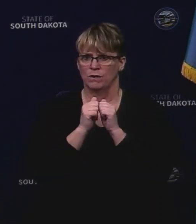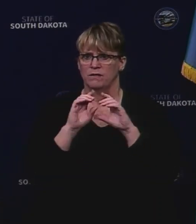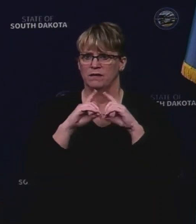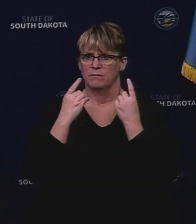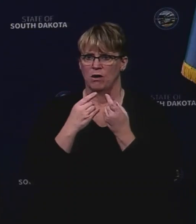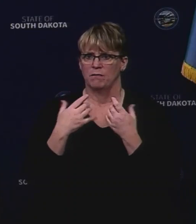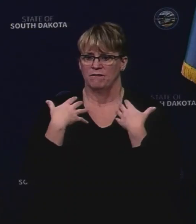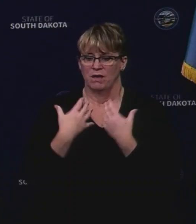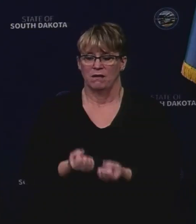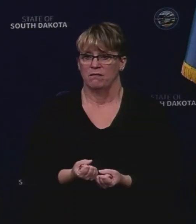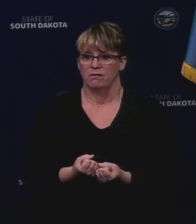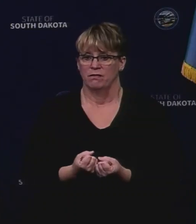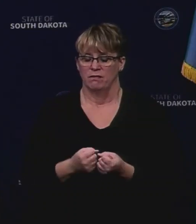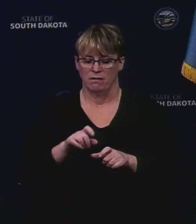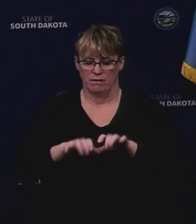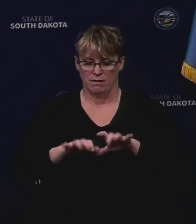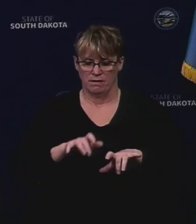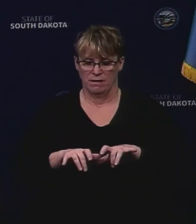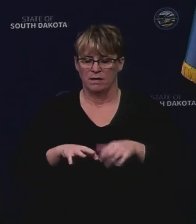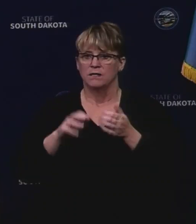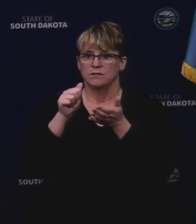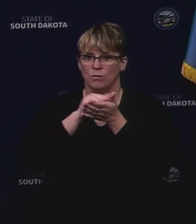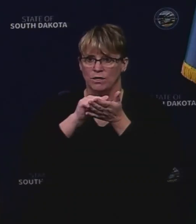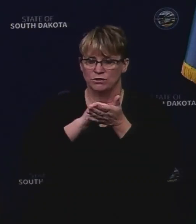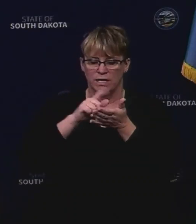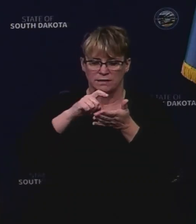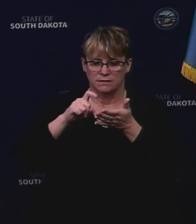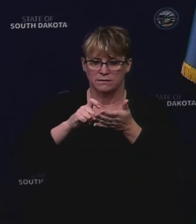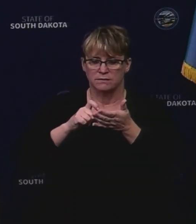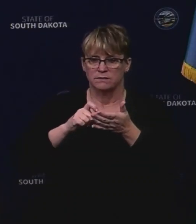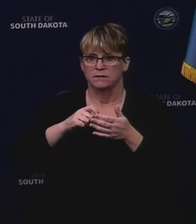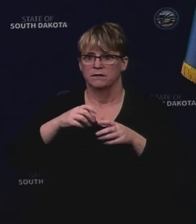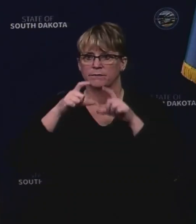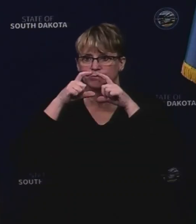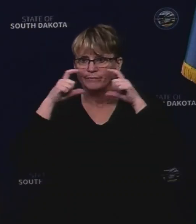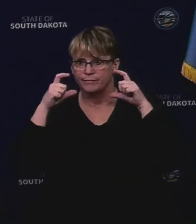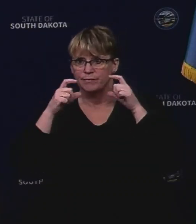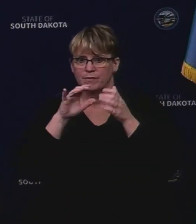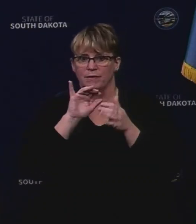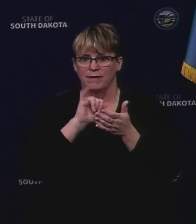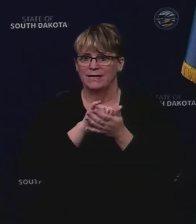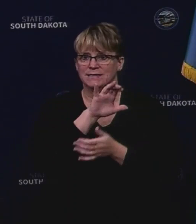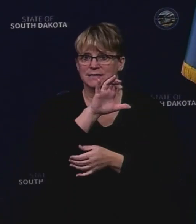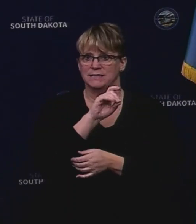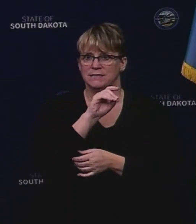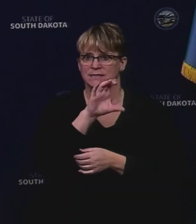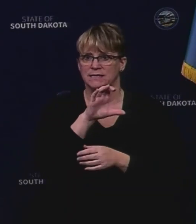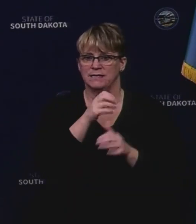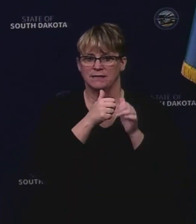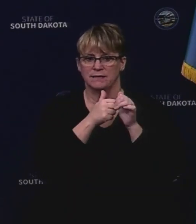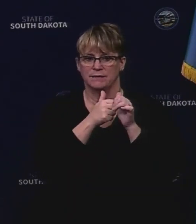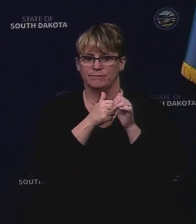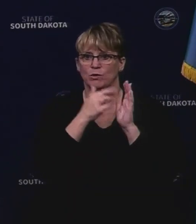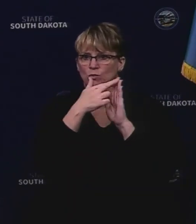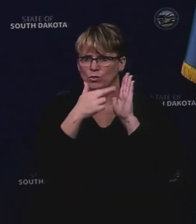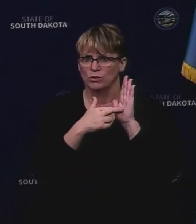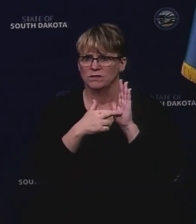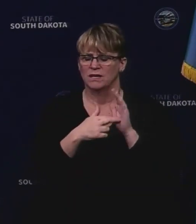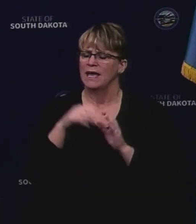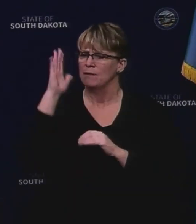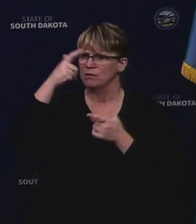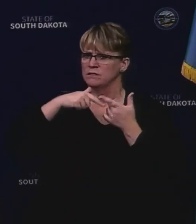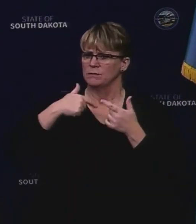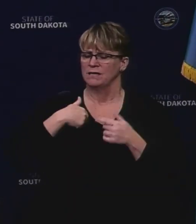and they simply are indicators to wash your hands, cover your mouth, all the CDC guidelines. It appears to me that the state is